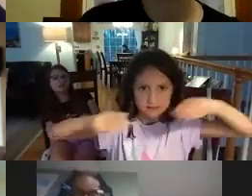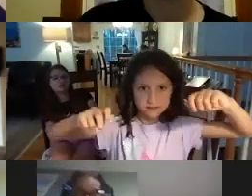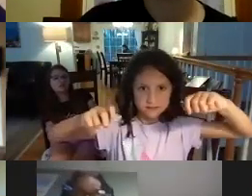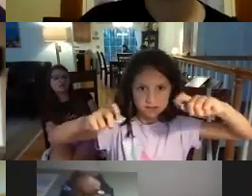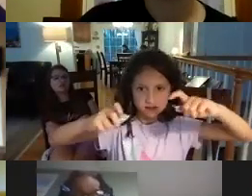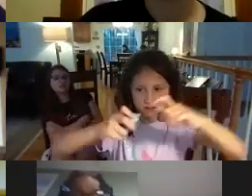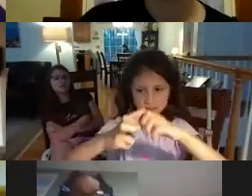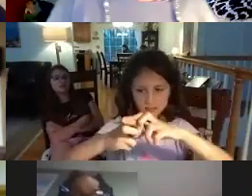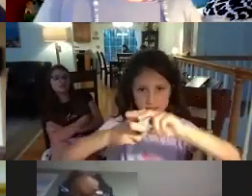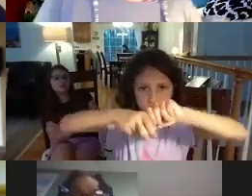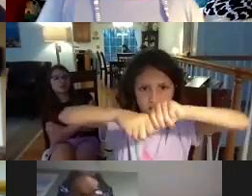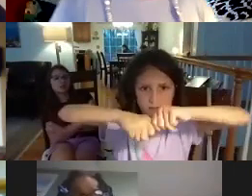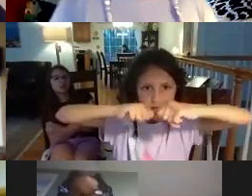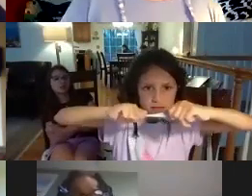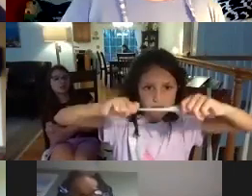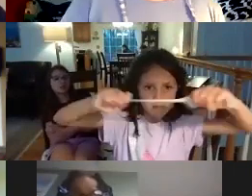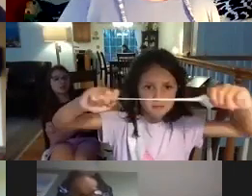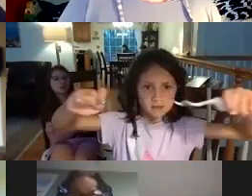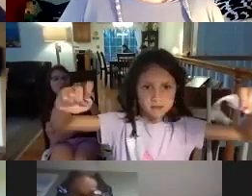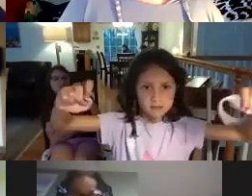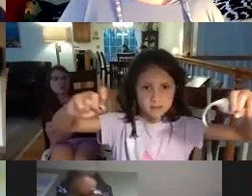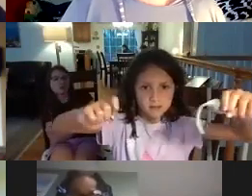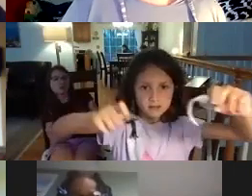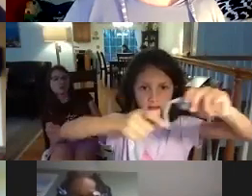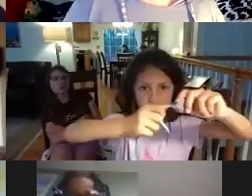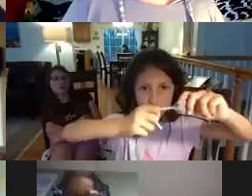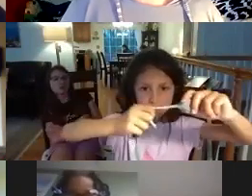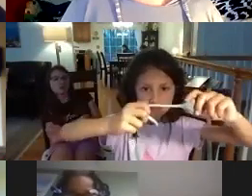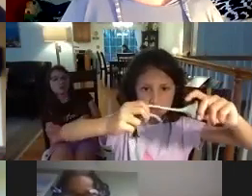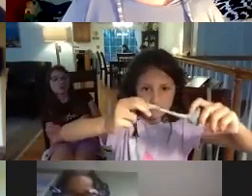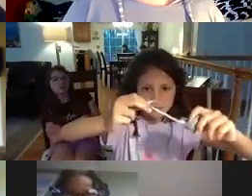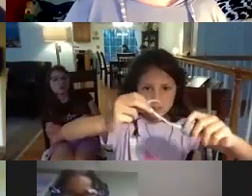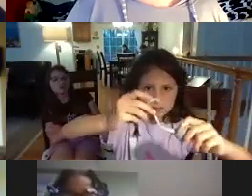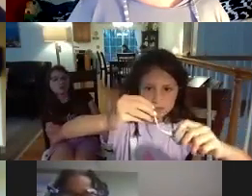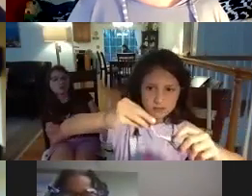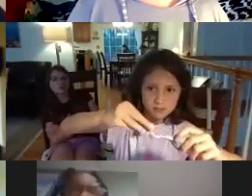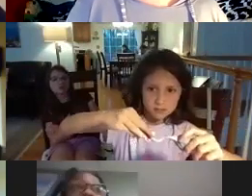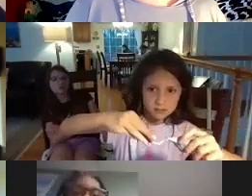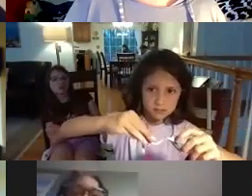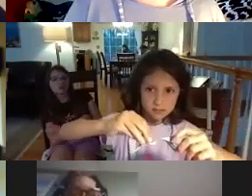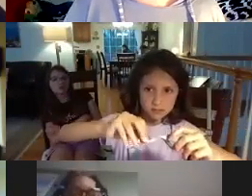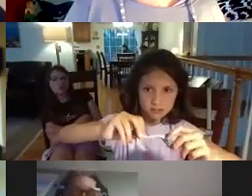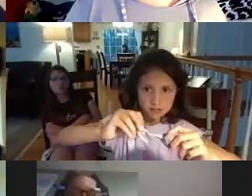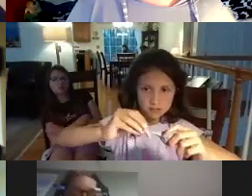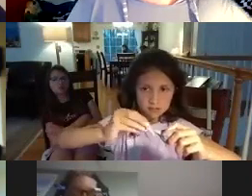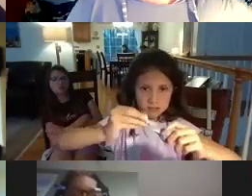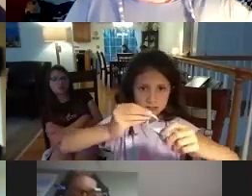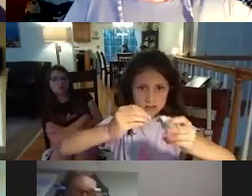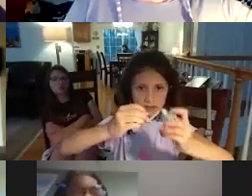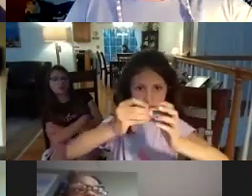So this is Beth, and I just wanted to again thank Jen and Julie for being with us tonight and for being our